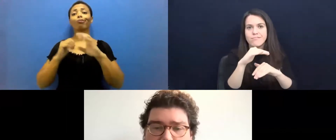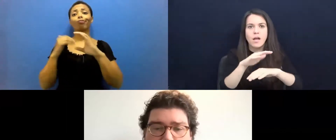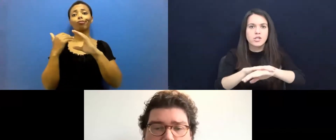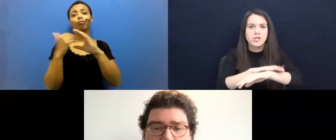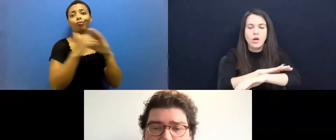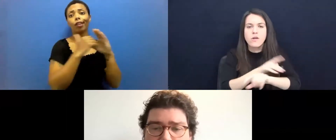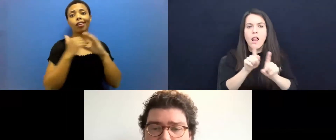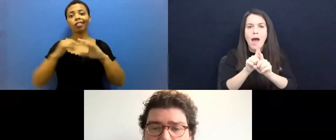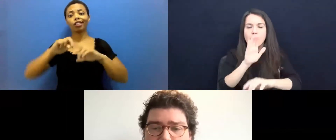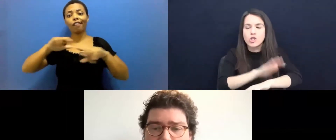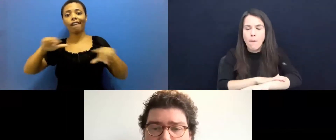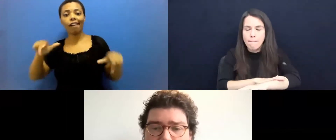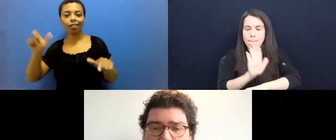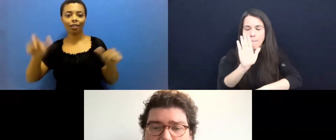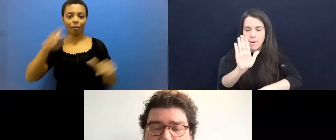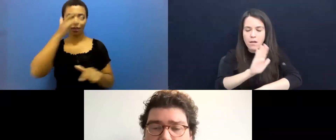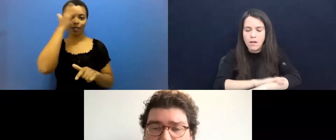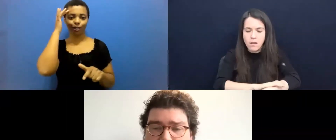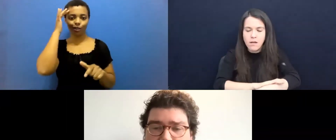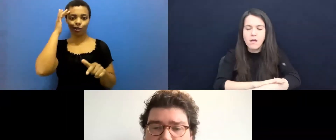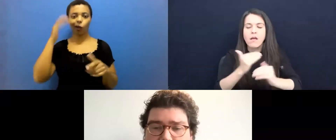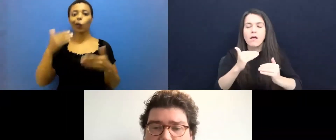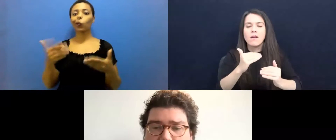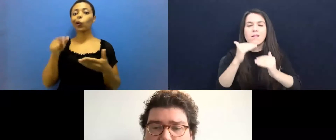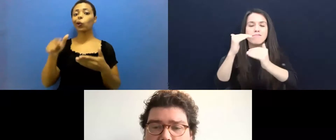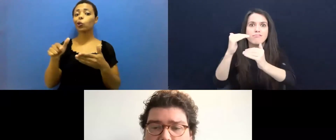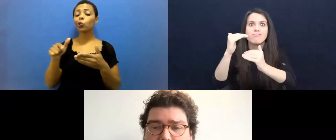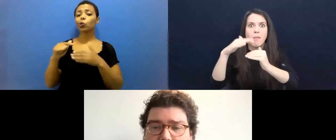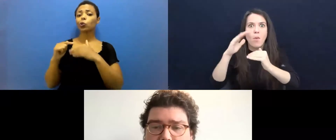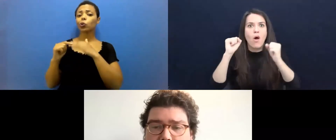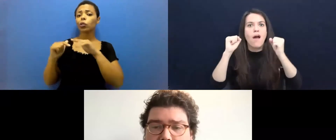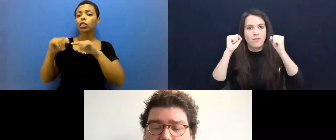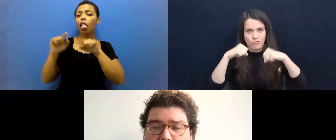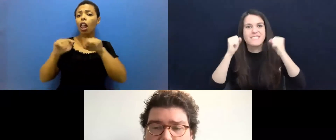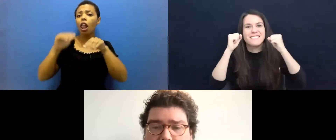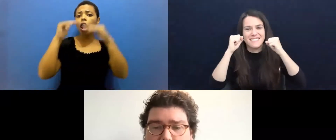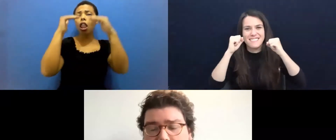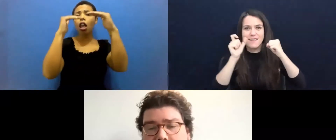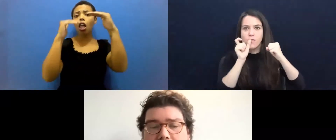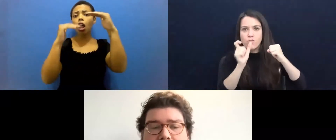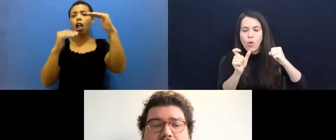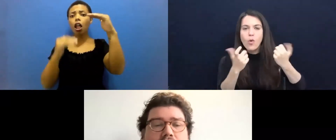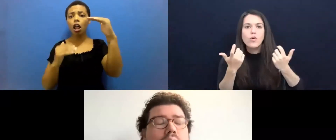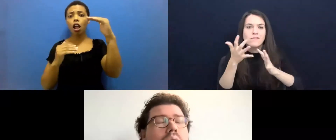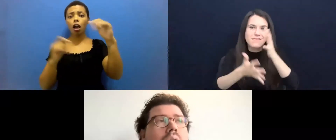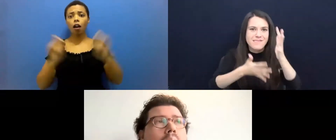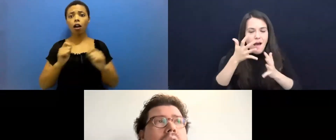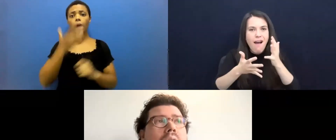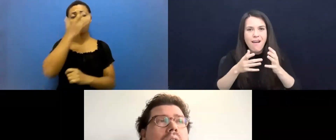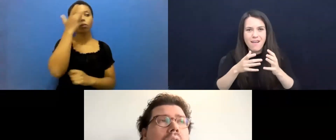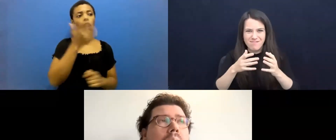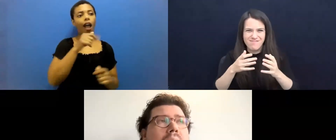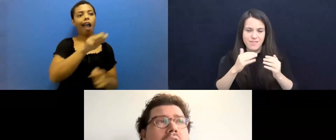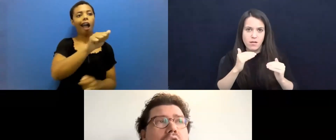stop. Other levels are agreed haptices, as we agreed to use words or sign language. Yeah, so